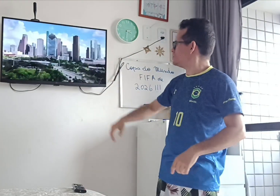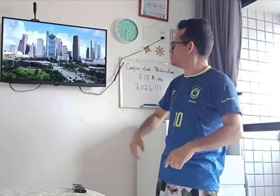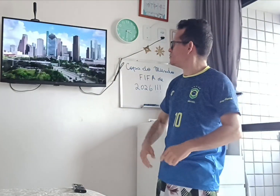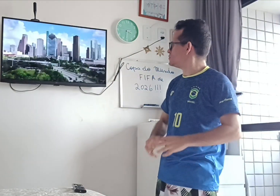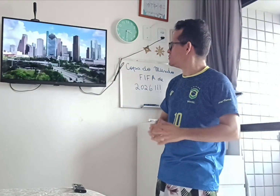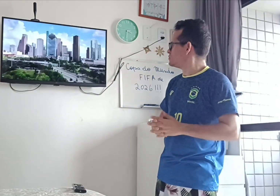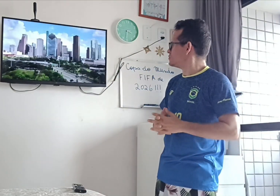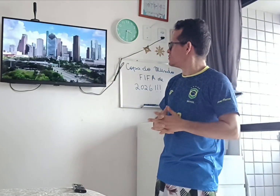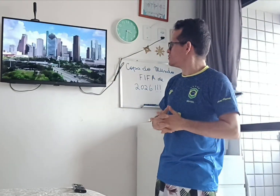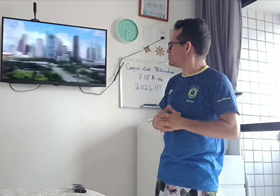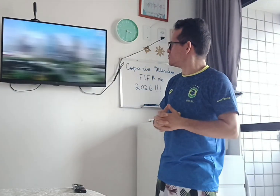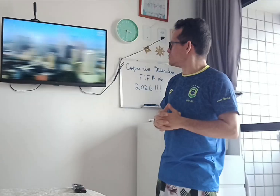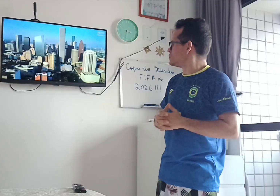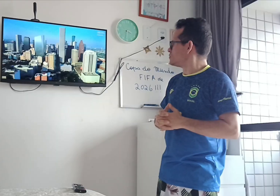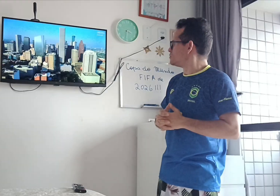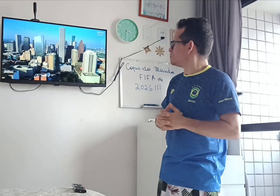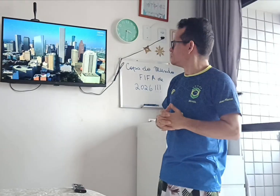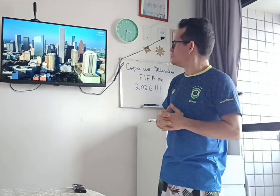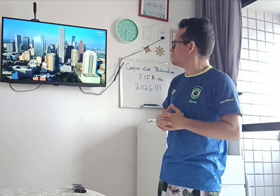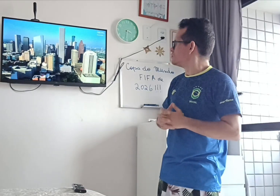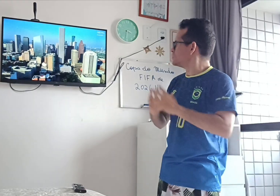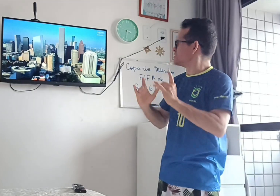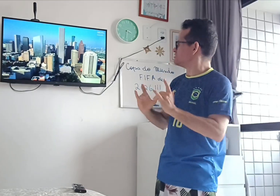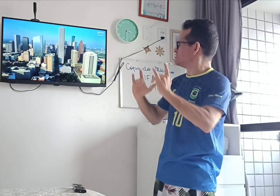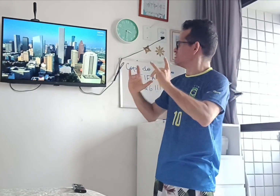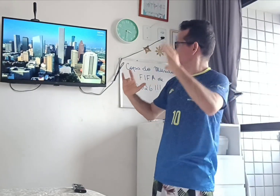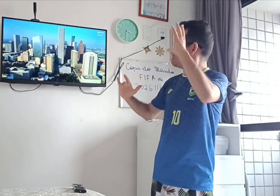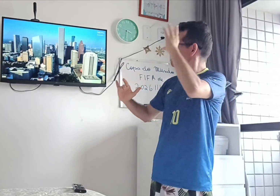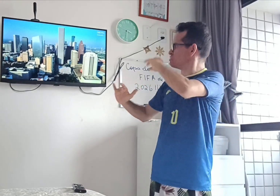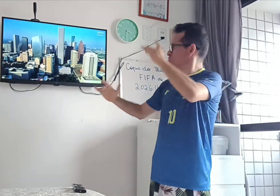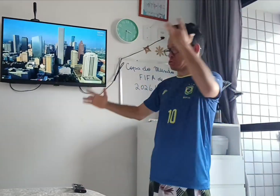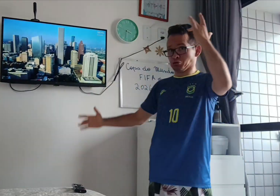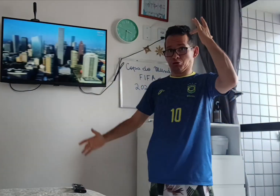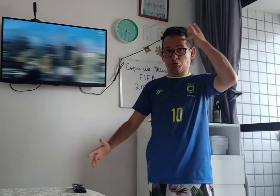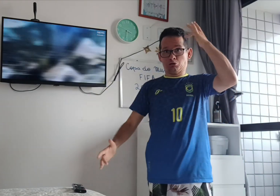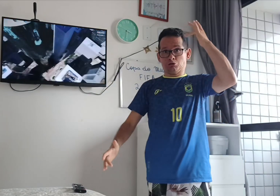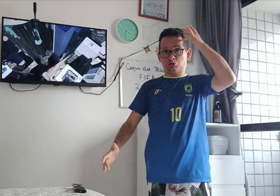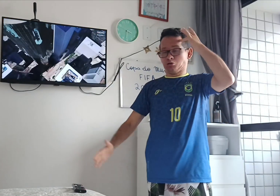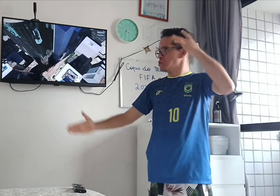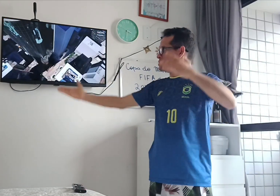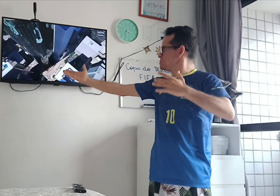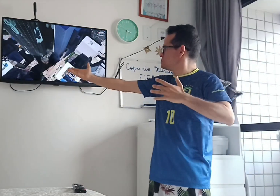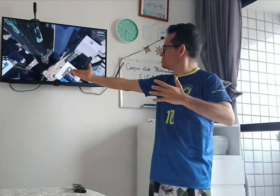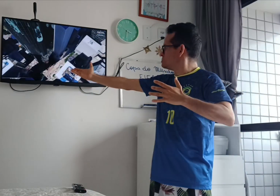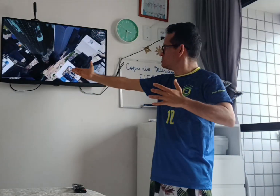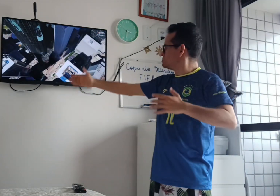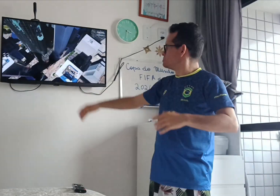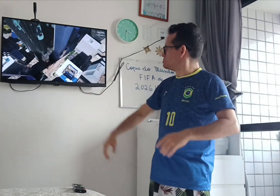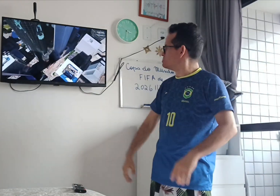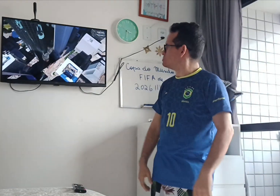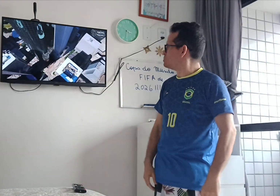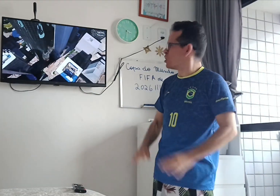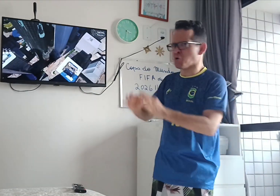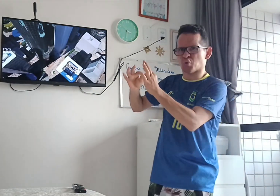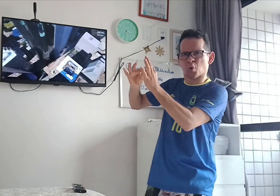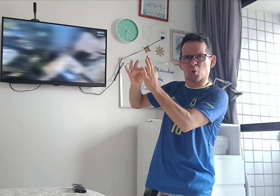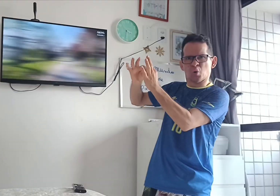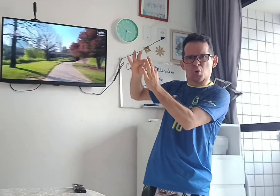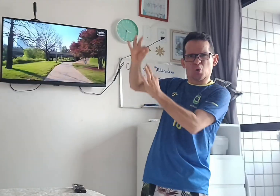southern metropolis with glassy office towers and warehouses. It is a city of NASA mission control, big flavor Tex-Mex and barbecue,